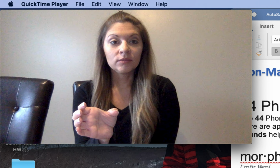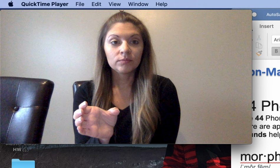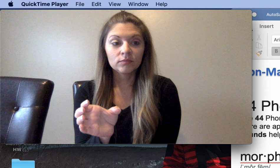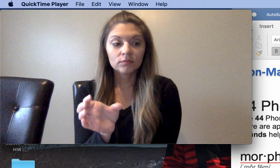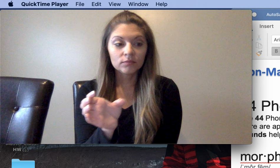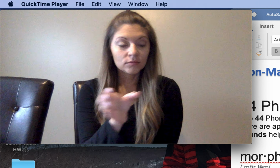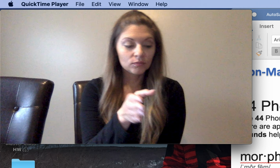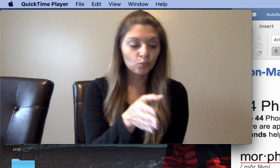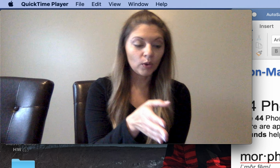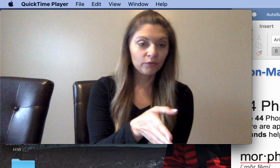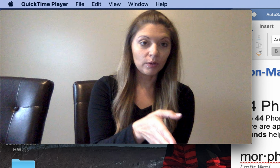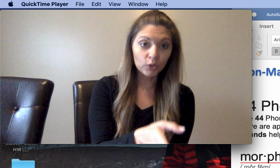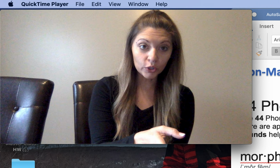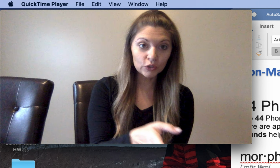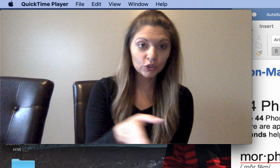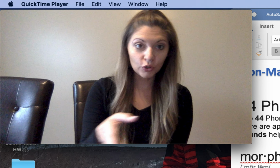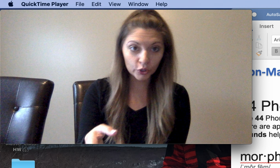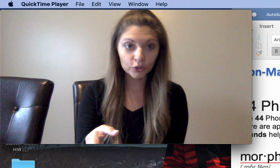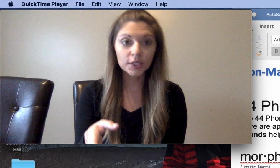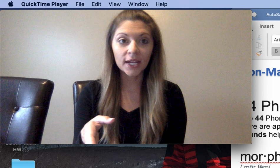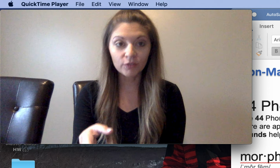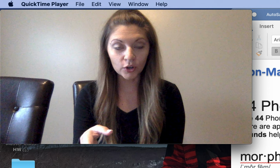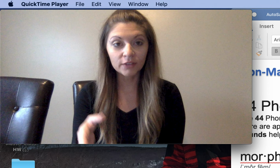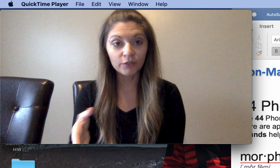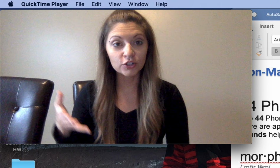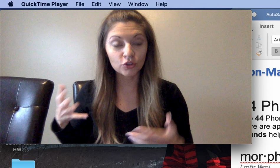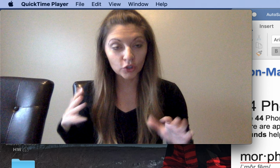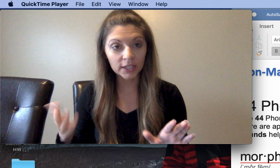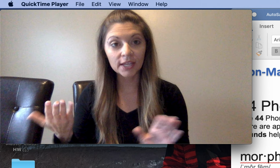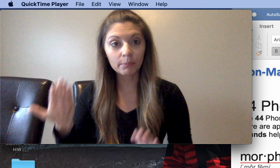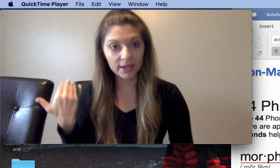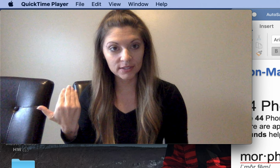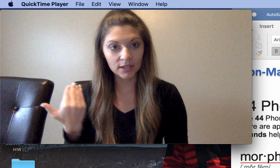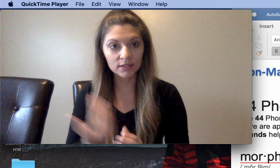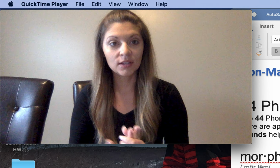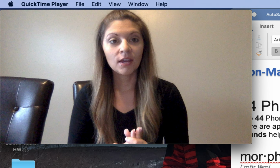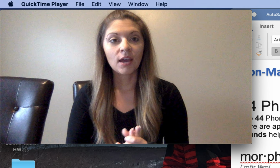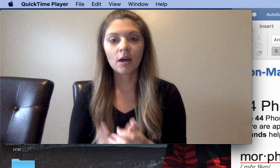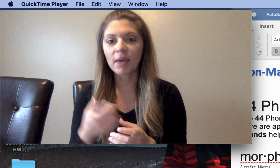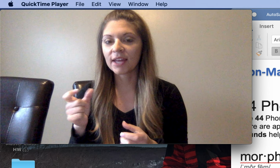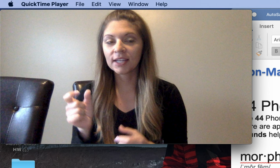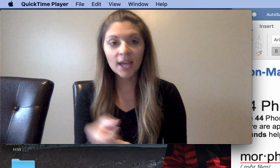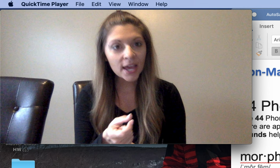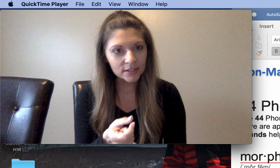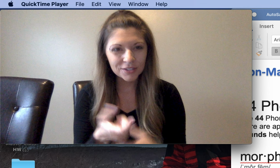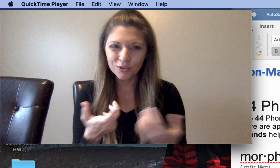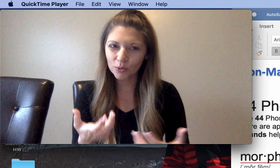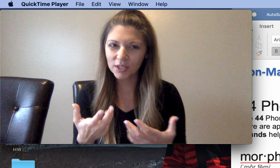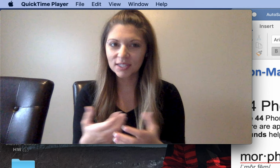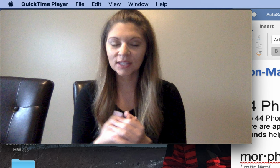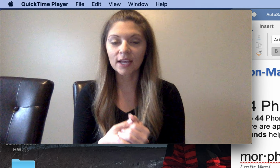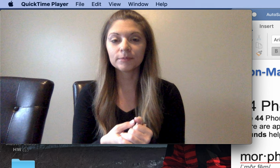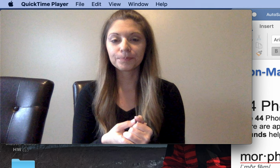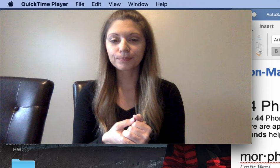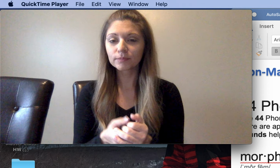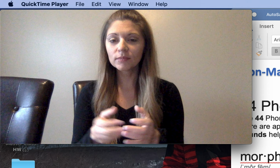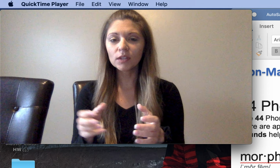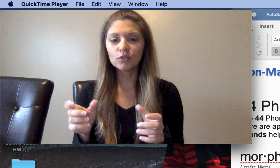ed went from learn to learned. I have already finished learning it, past tense. Adding an s, things like